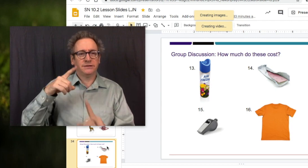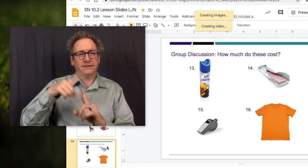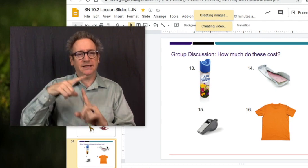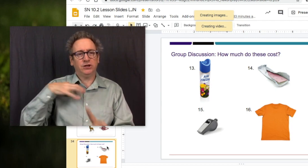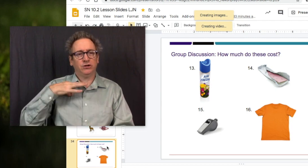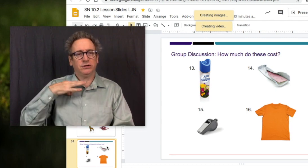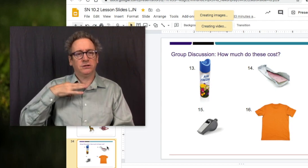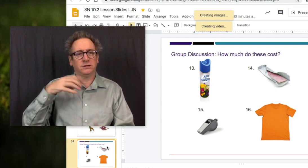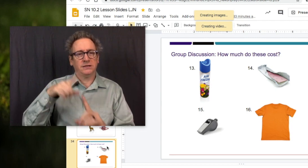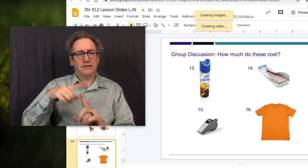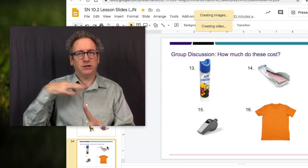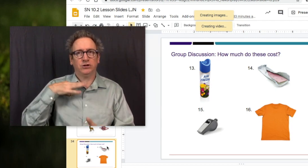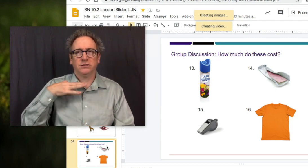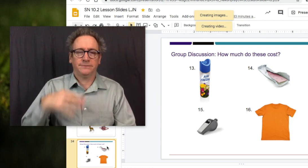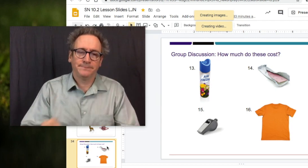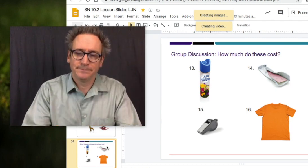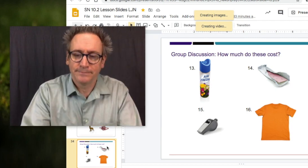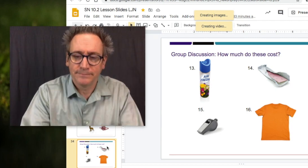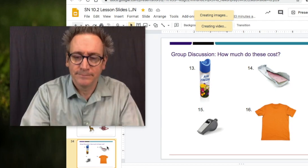T-shirt.